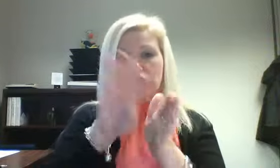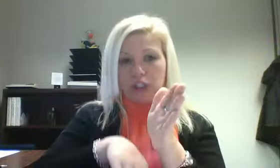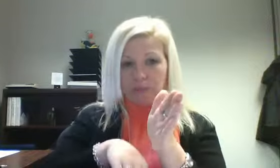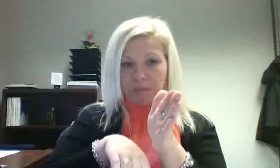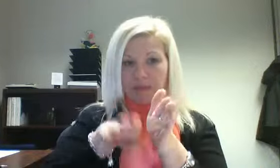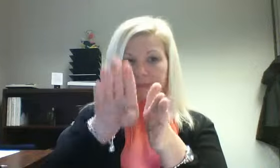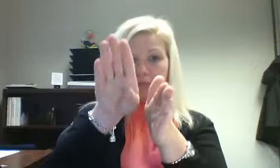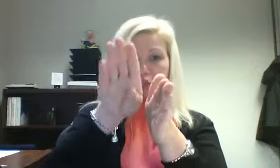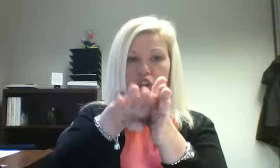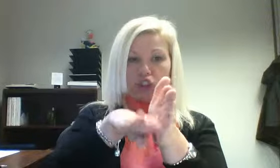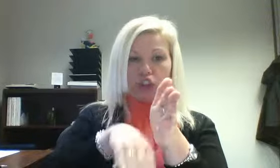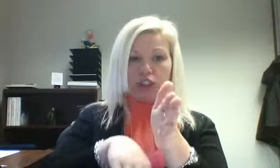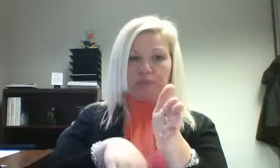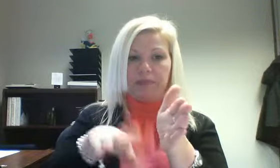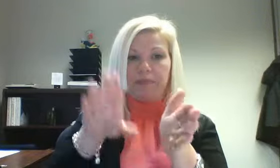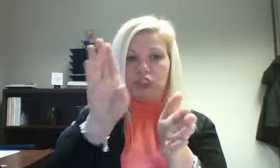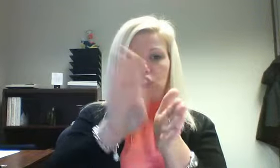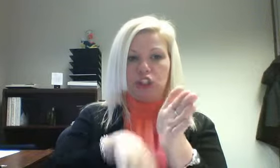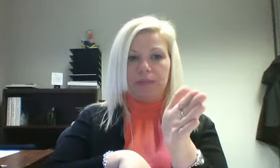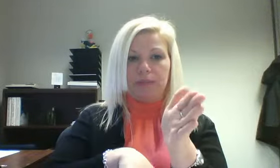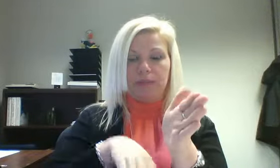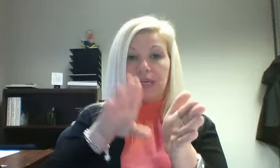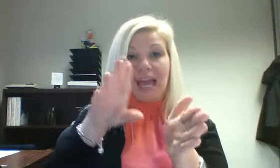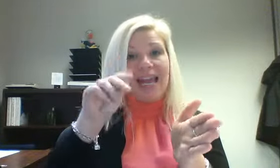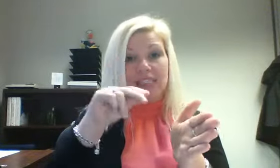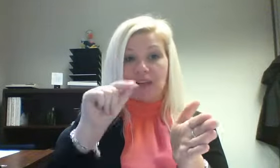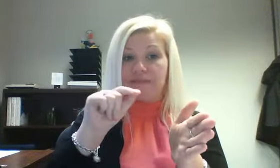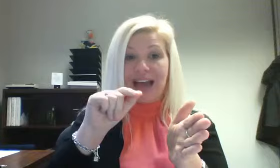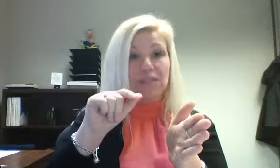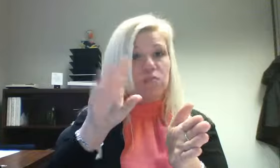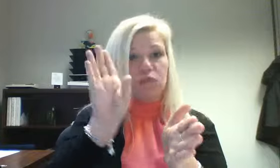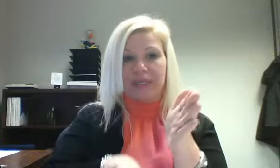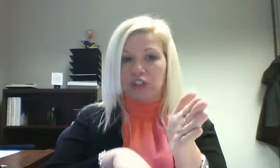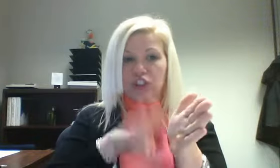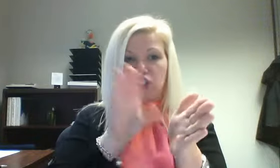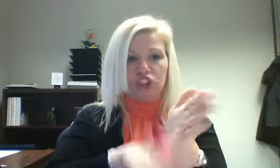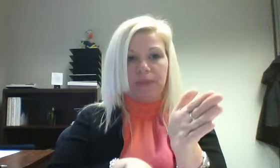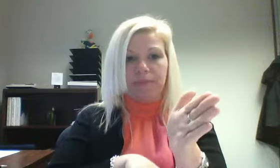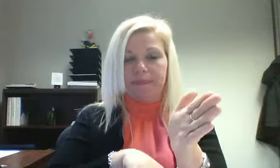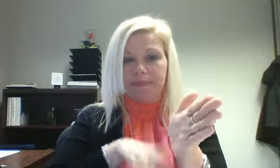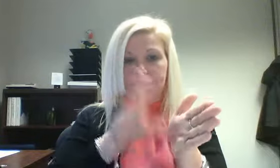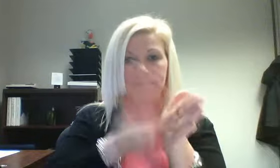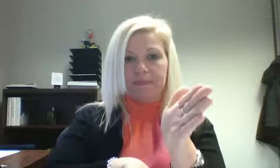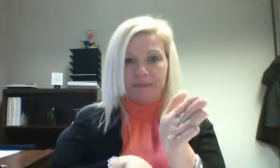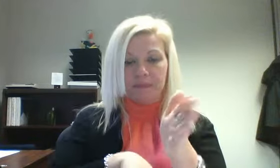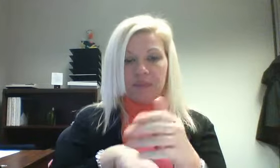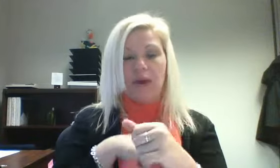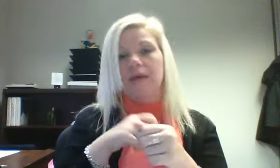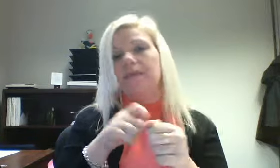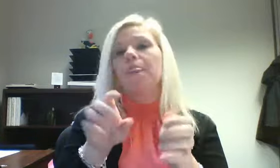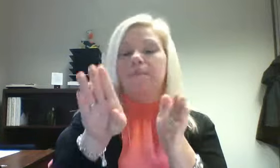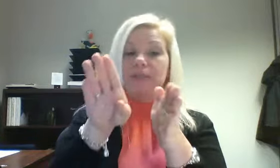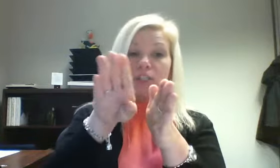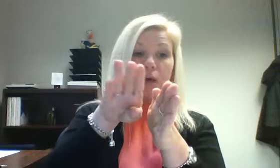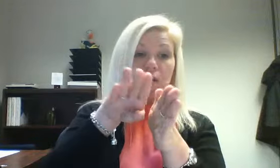Cheap. Cheap. Cheap. And it's a fast movement. Cheap. Okay? But in slow